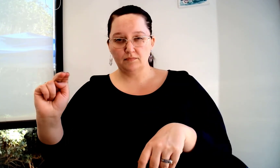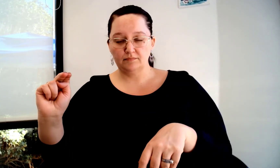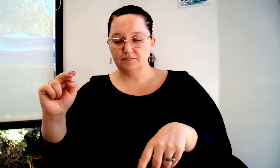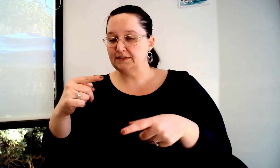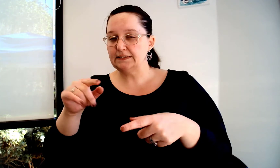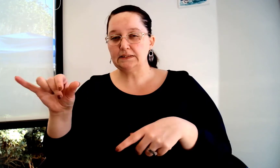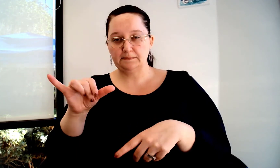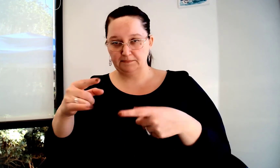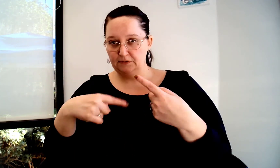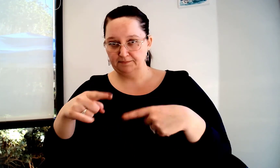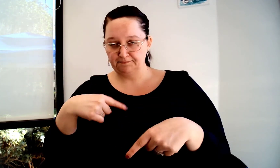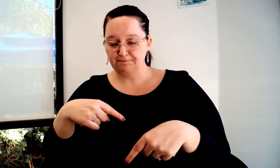This can be a noun as well.